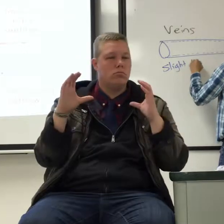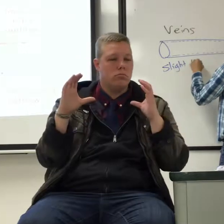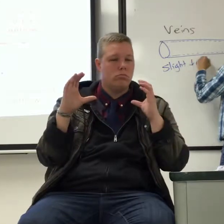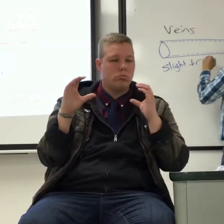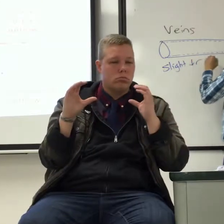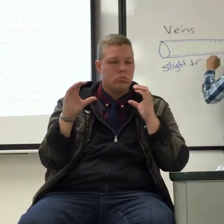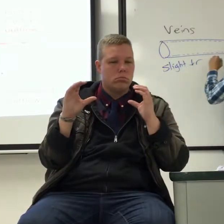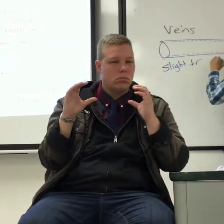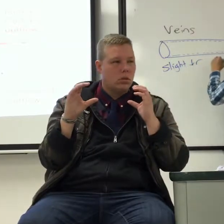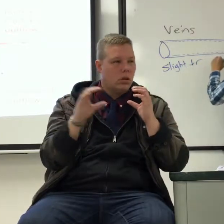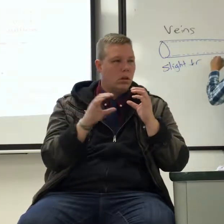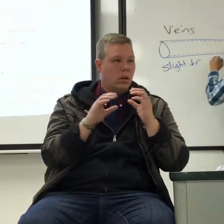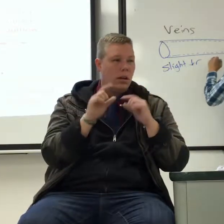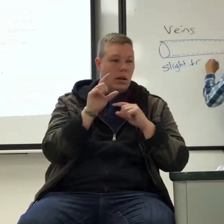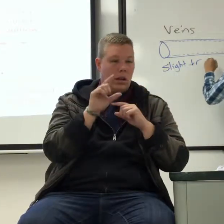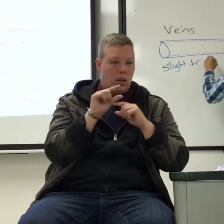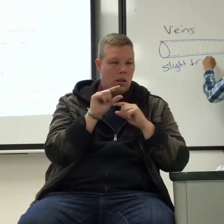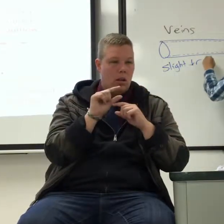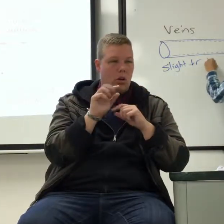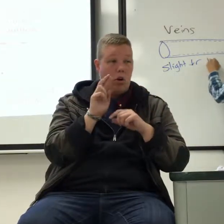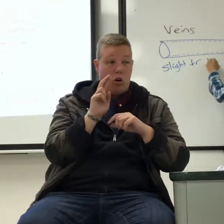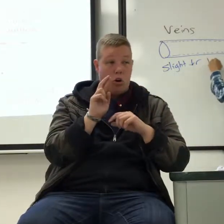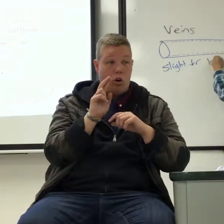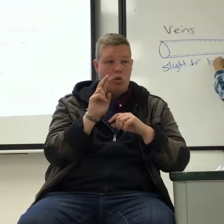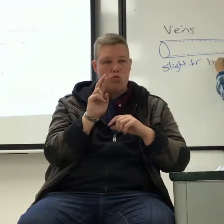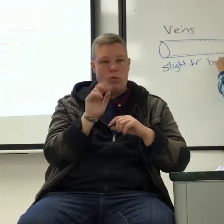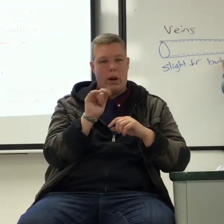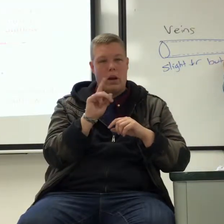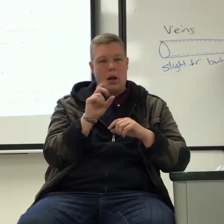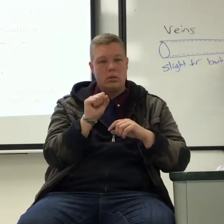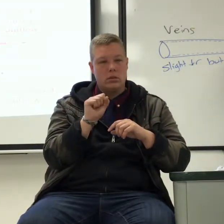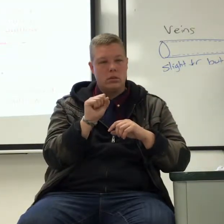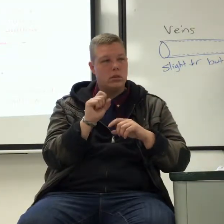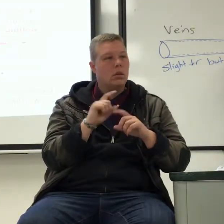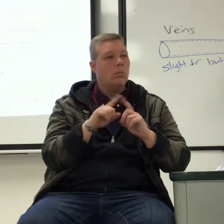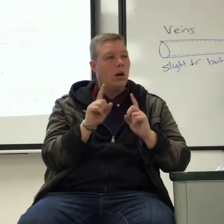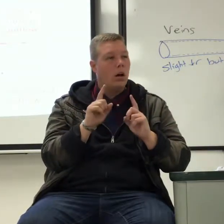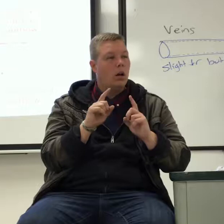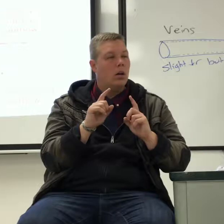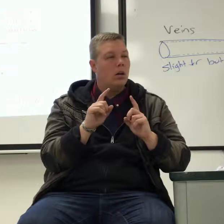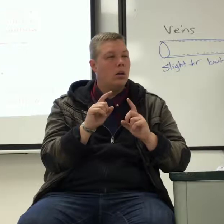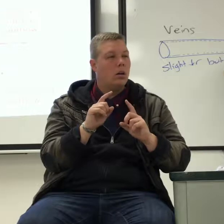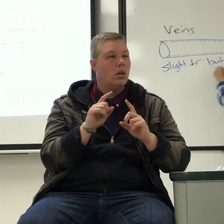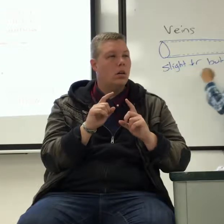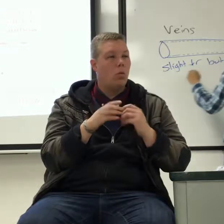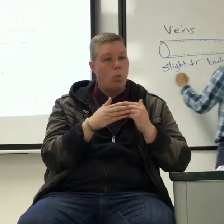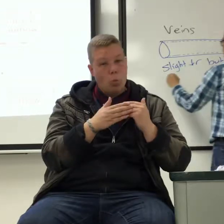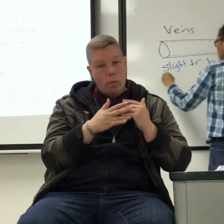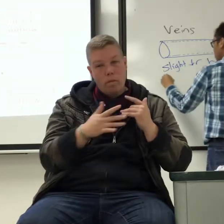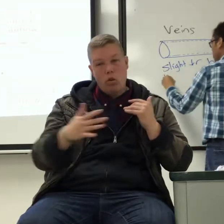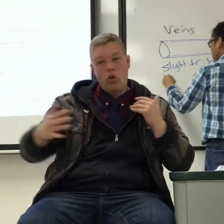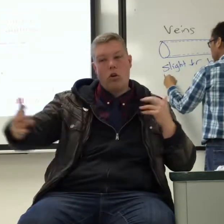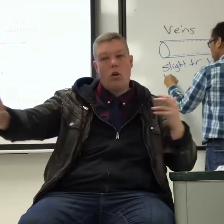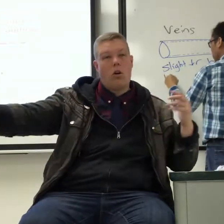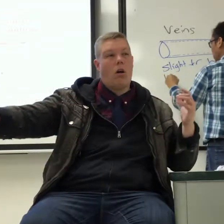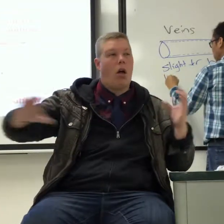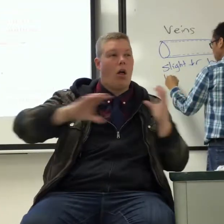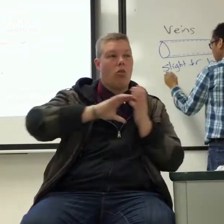decrease in little r, but over a